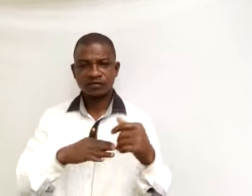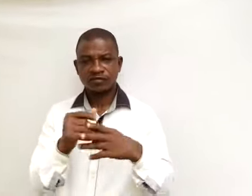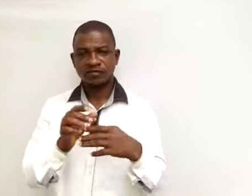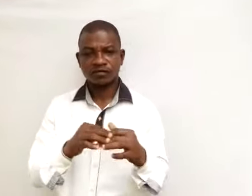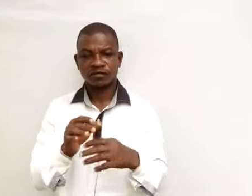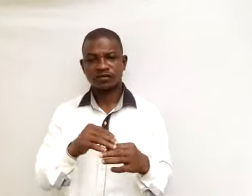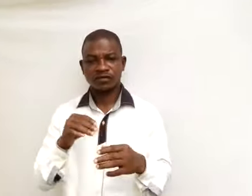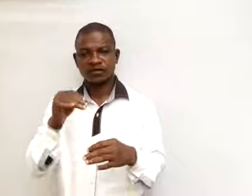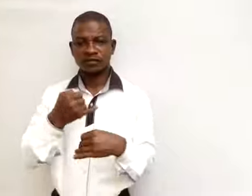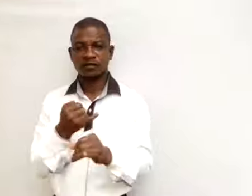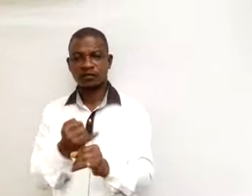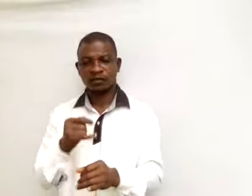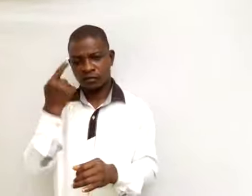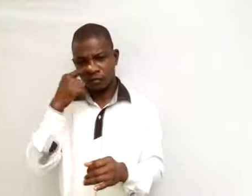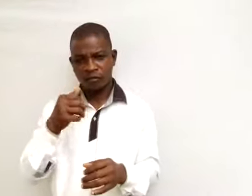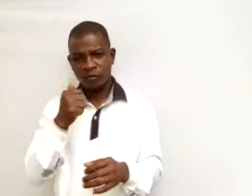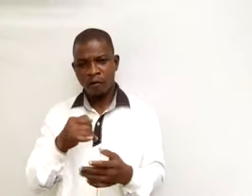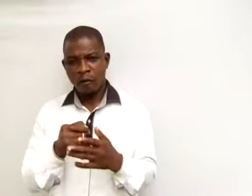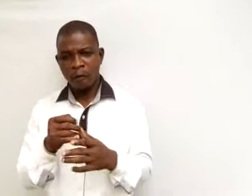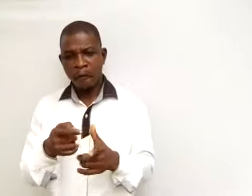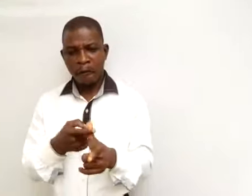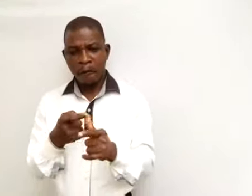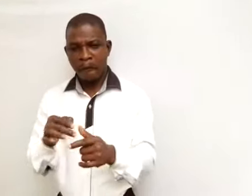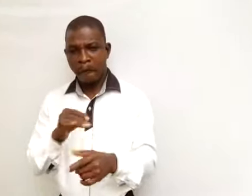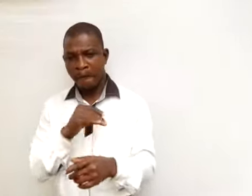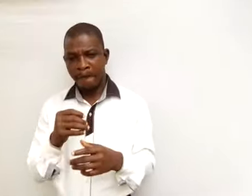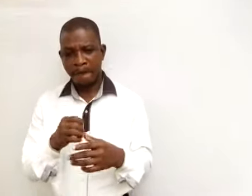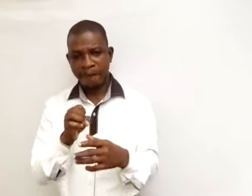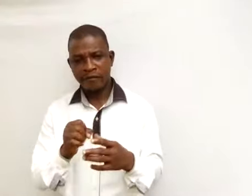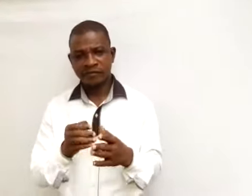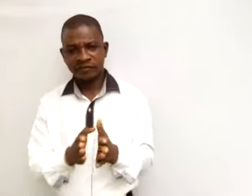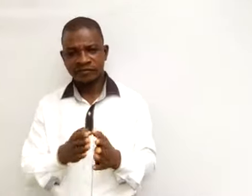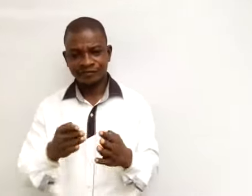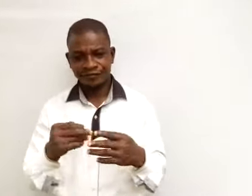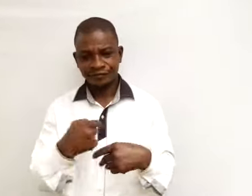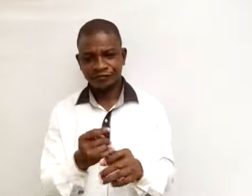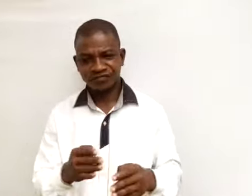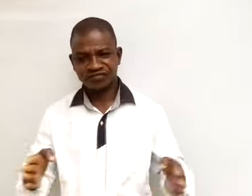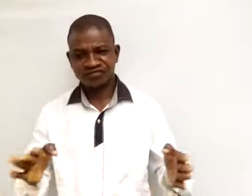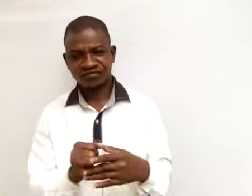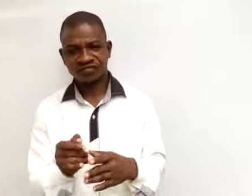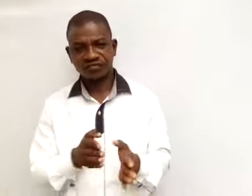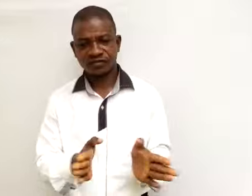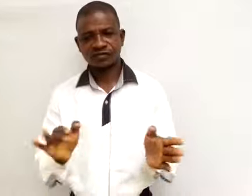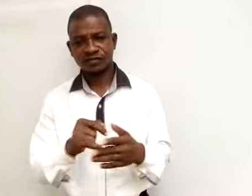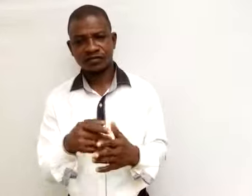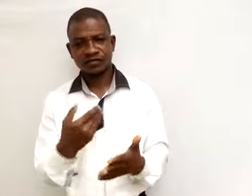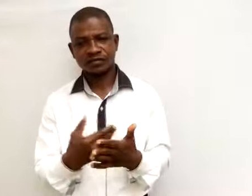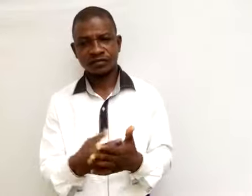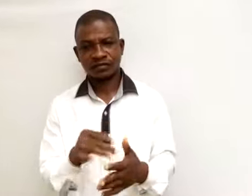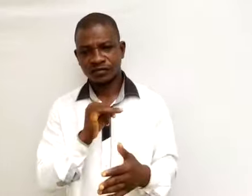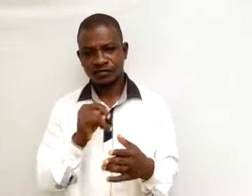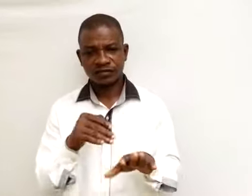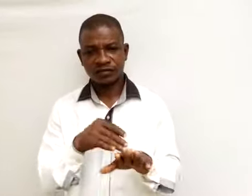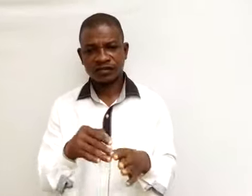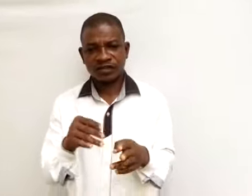industry, for its running and expansion. The availability of capital at cheap rates